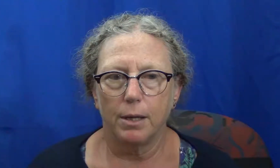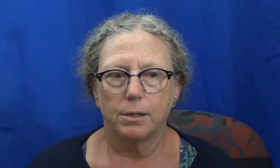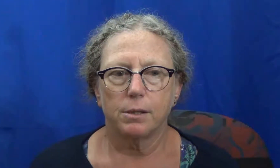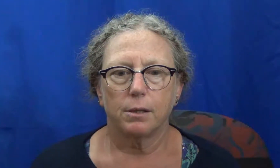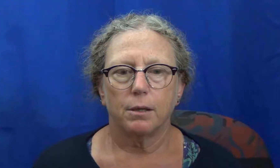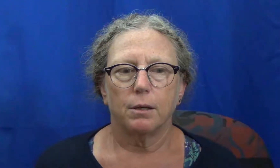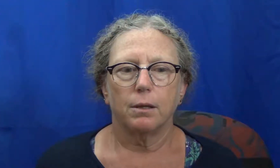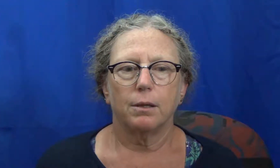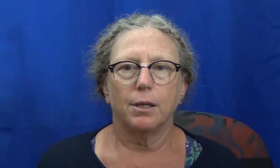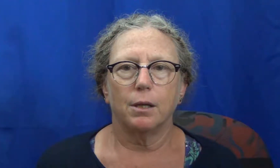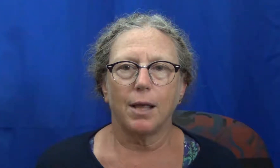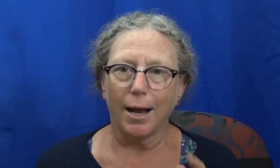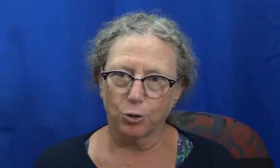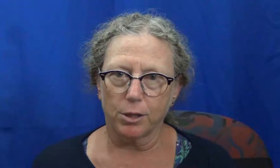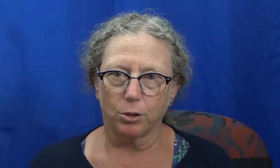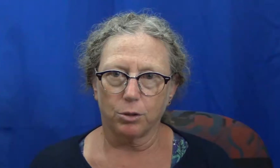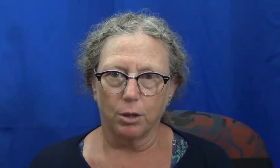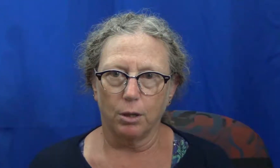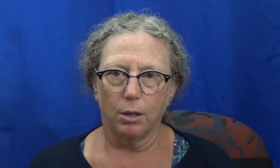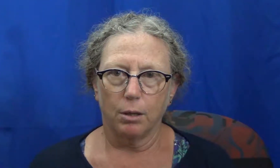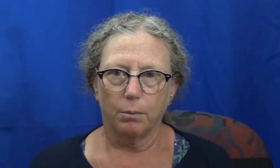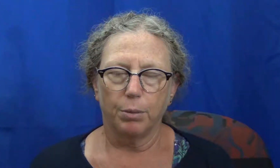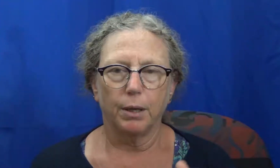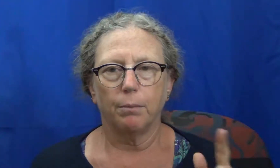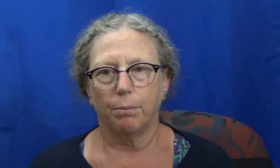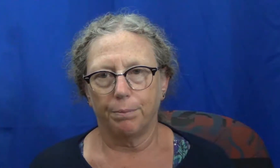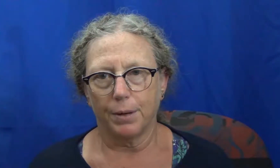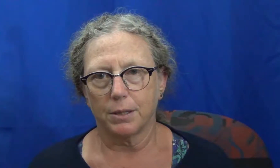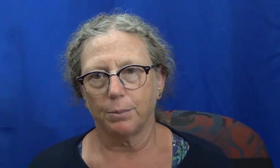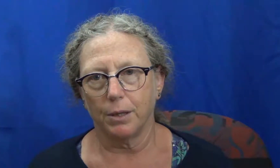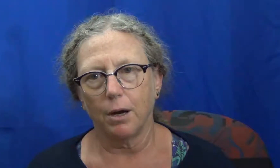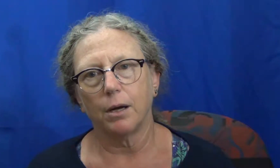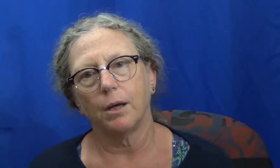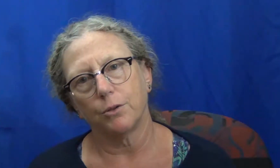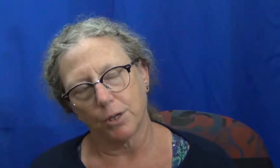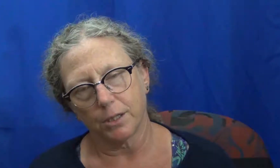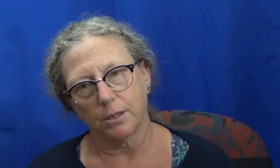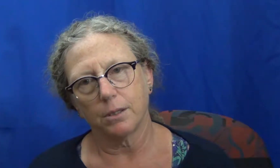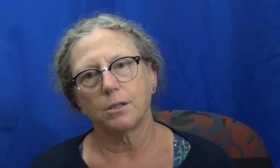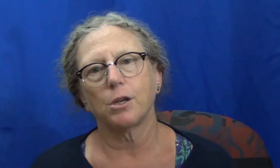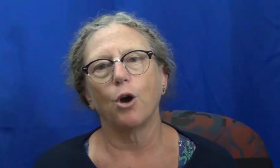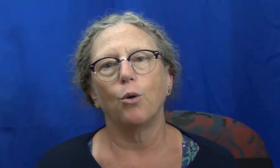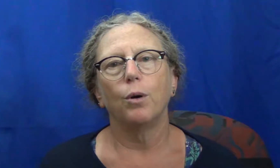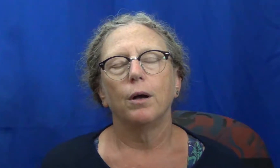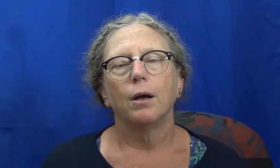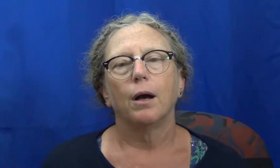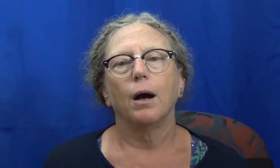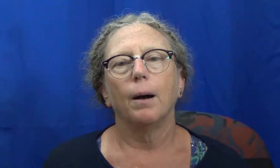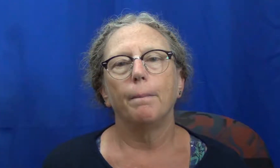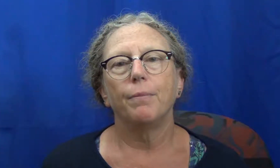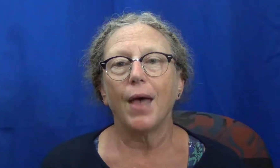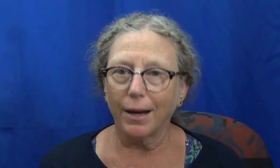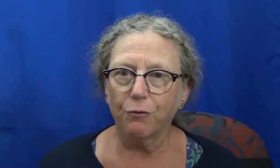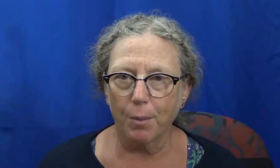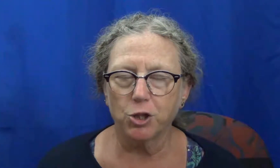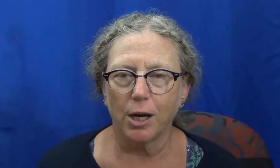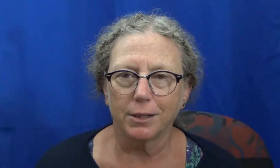means that dress looks good, but possibly not other dresses. So that information has to be in